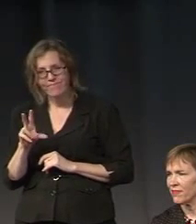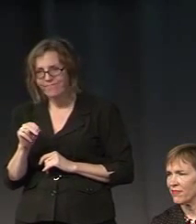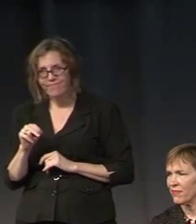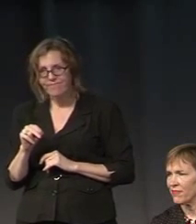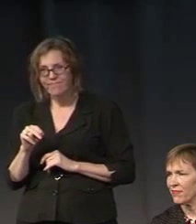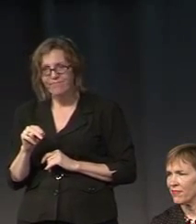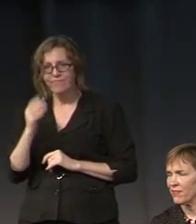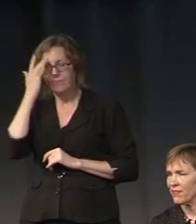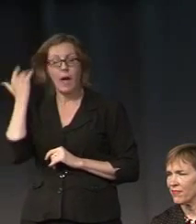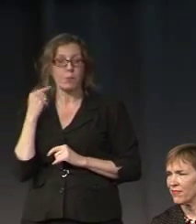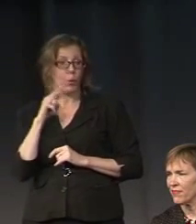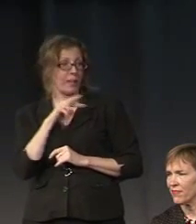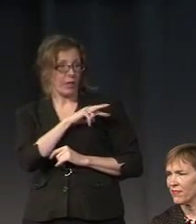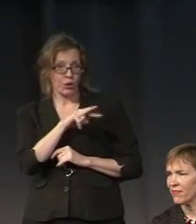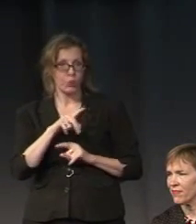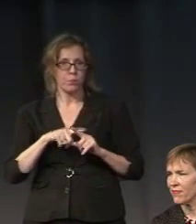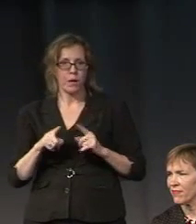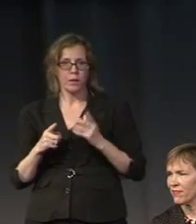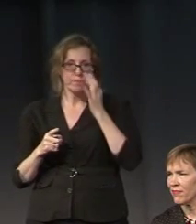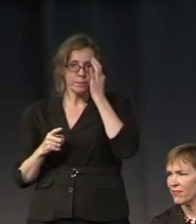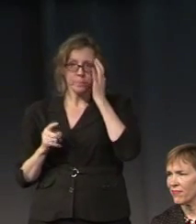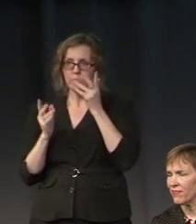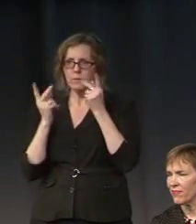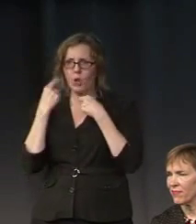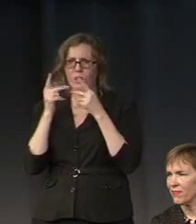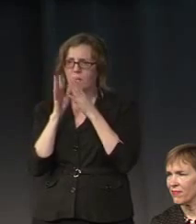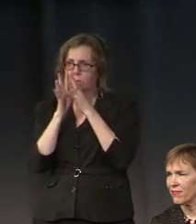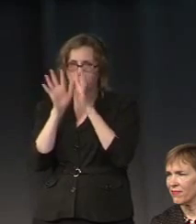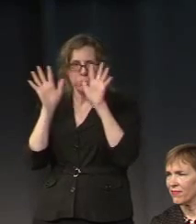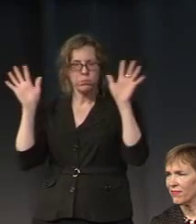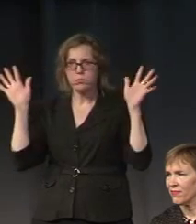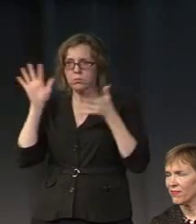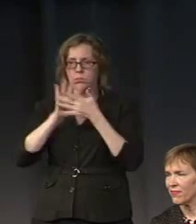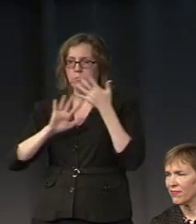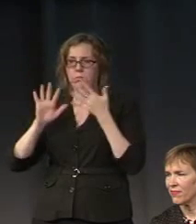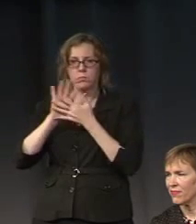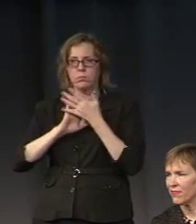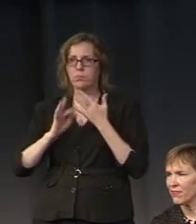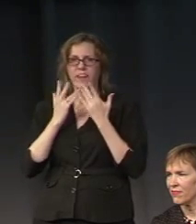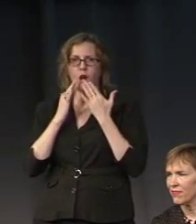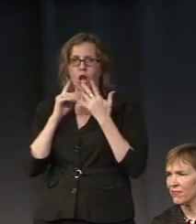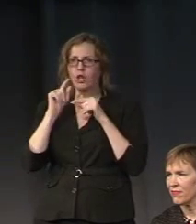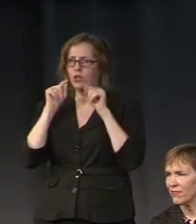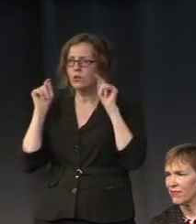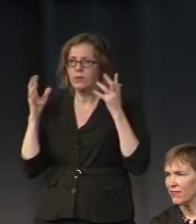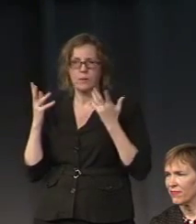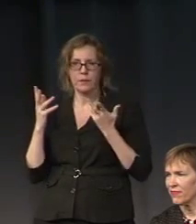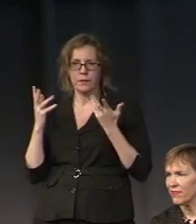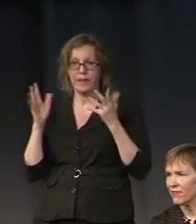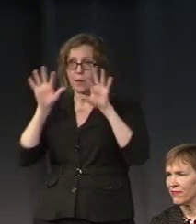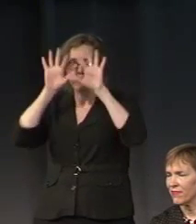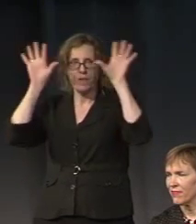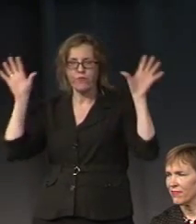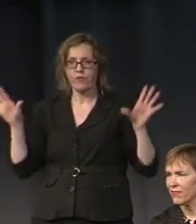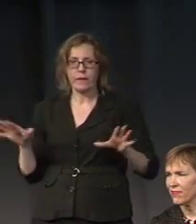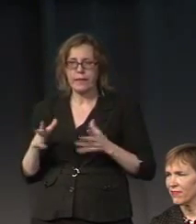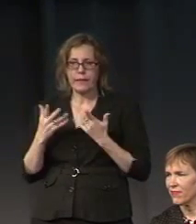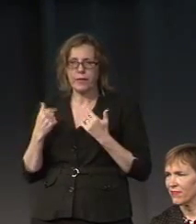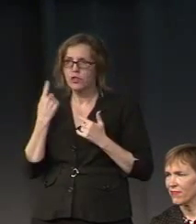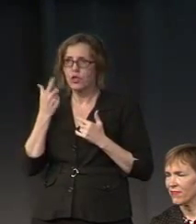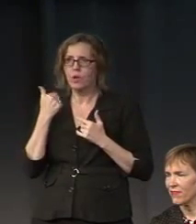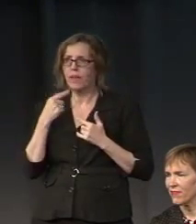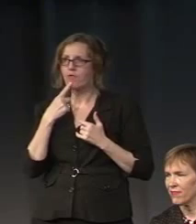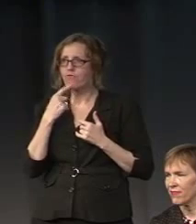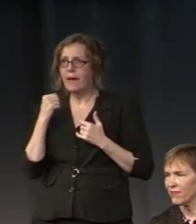color. And yet we know that the cones completely fall off in the periphery. It's supposed to be just the red